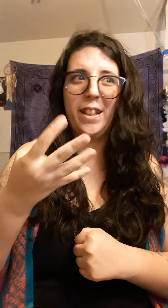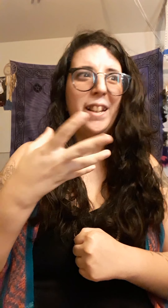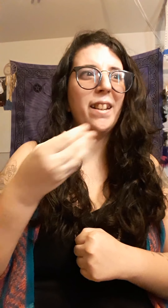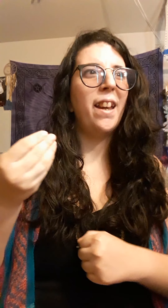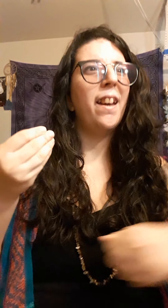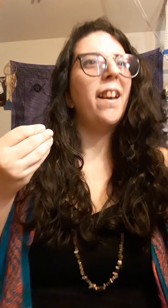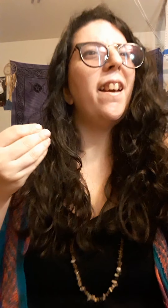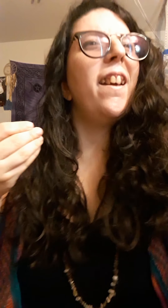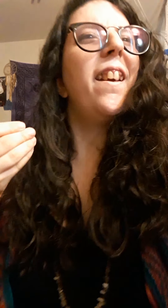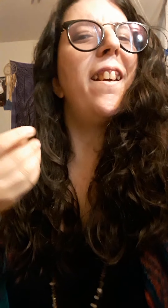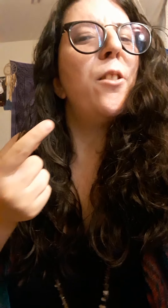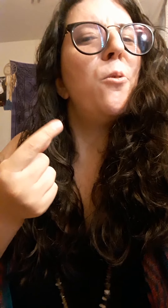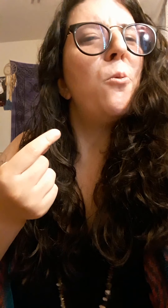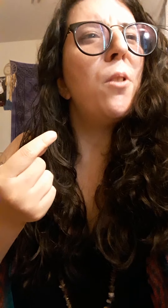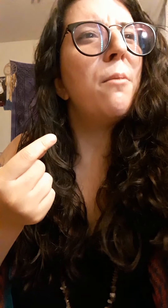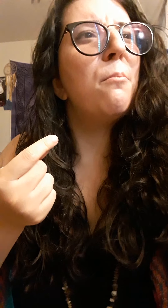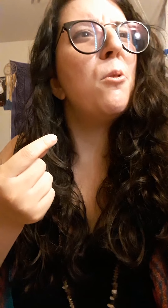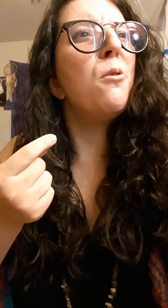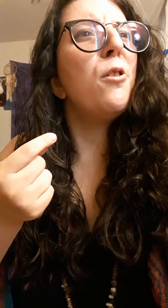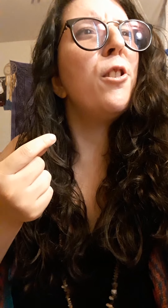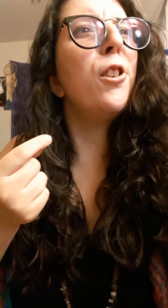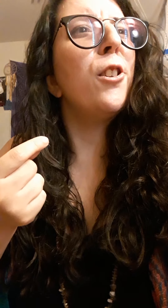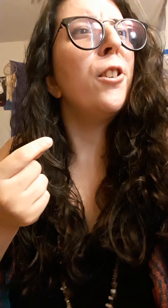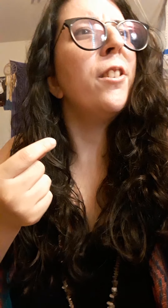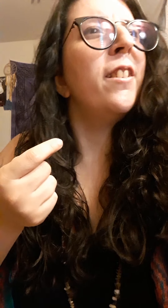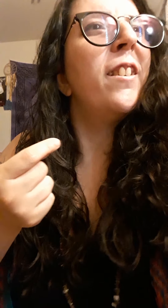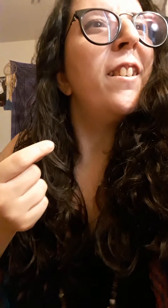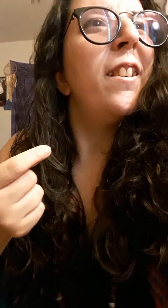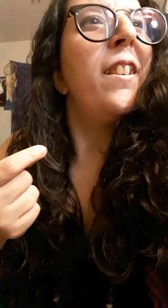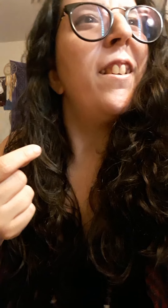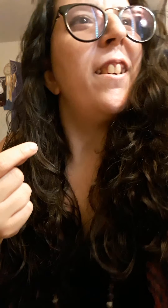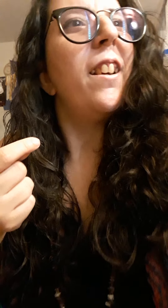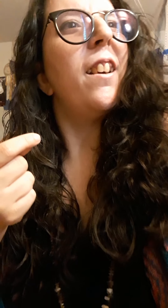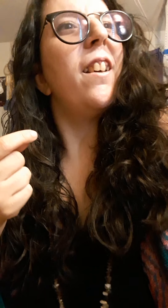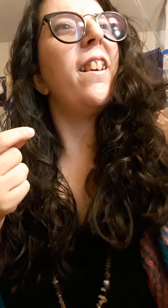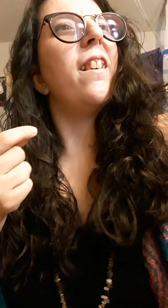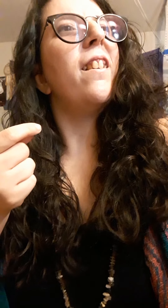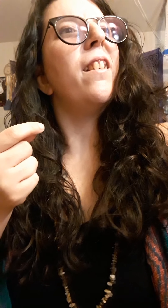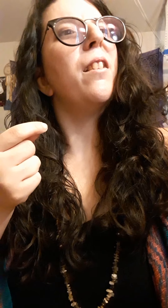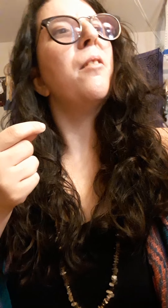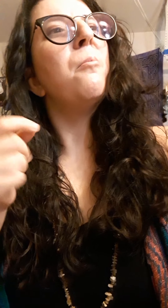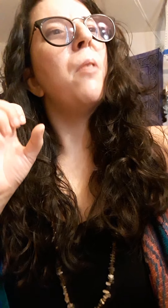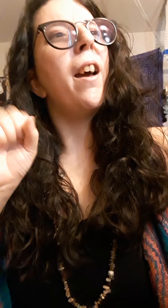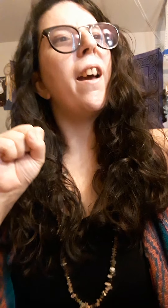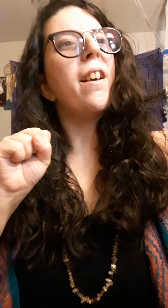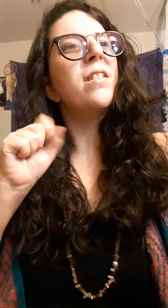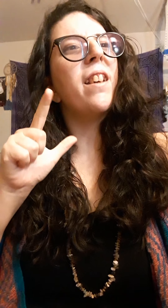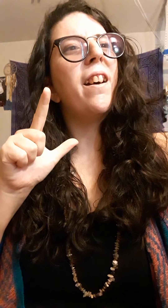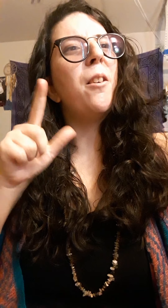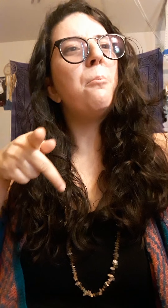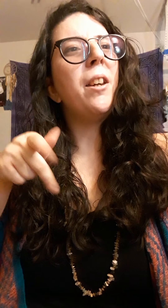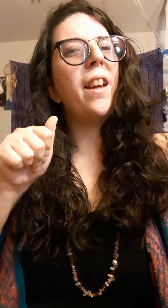and one more, SLPA.